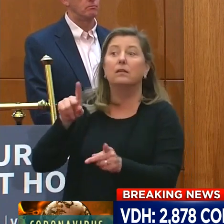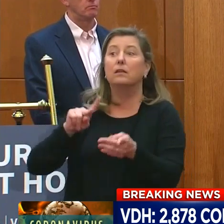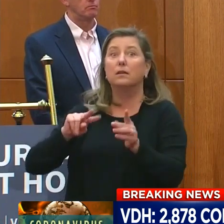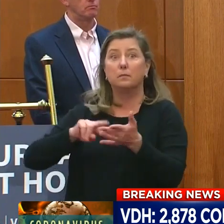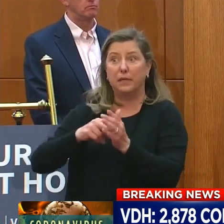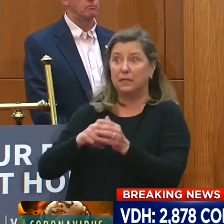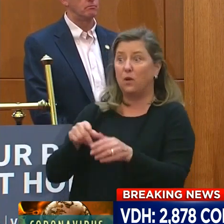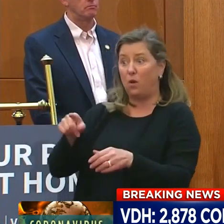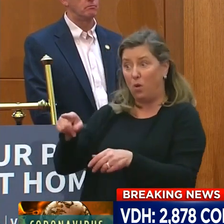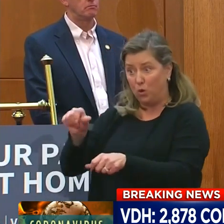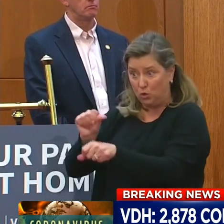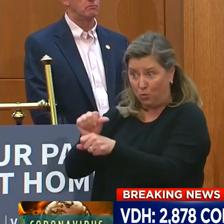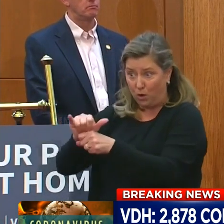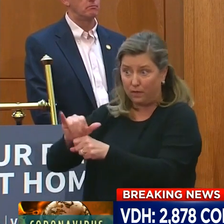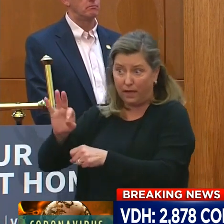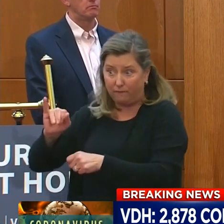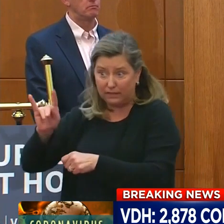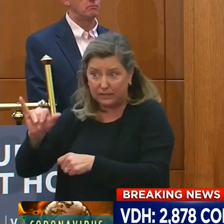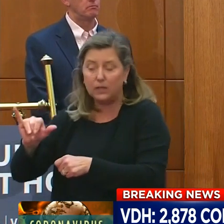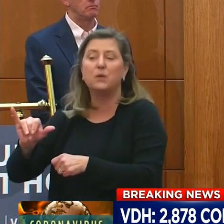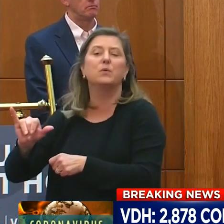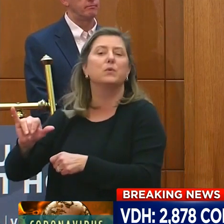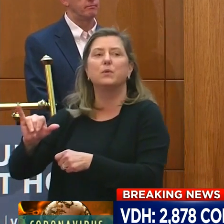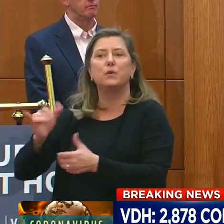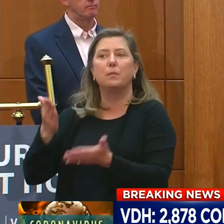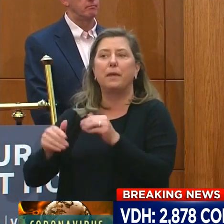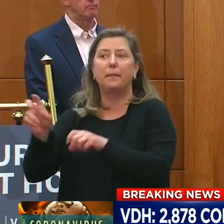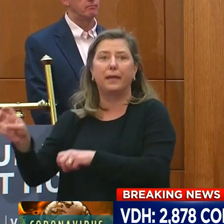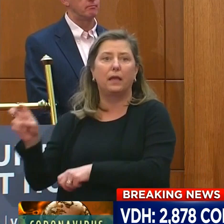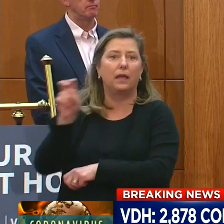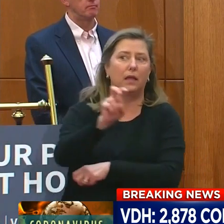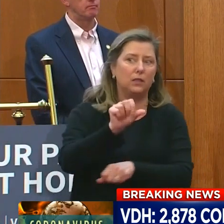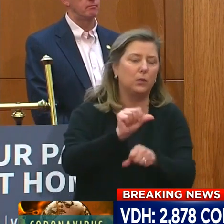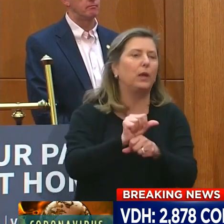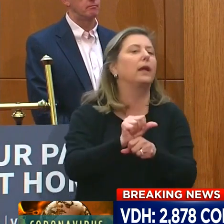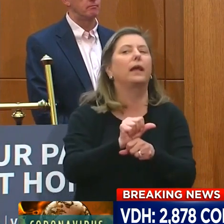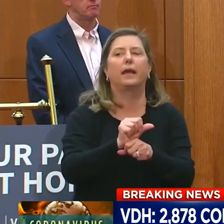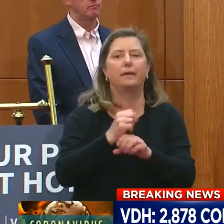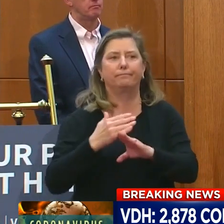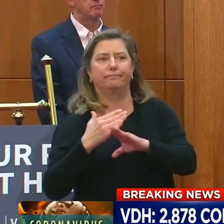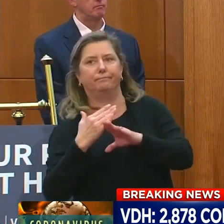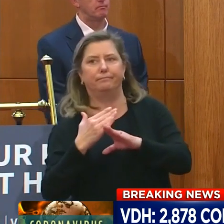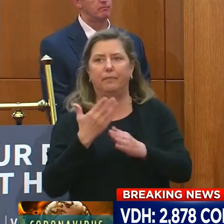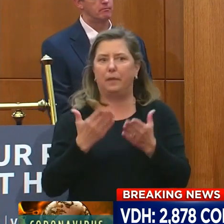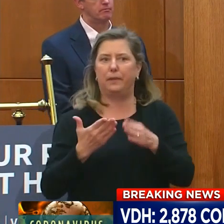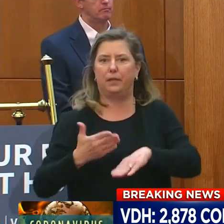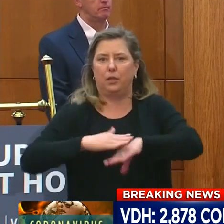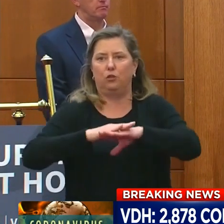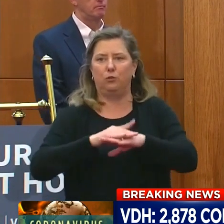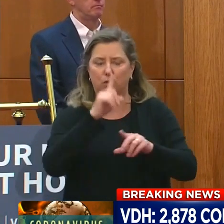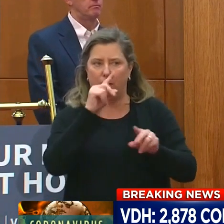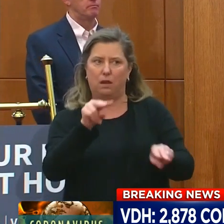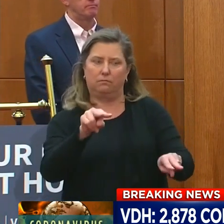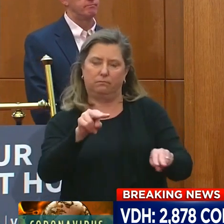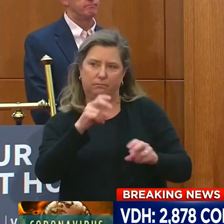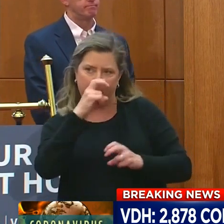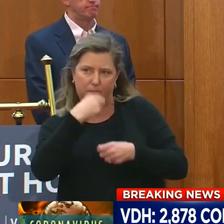they know that that might be a possible means of transmission and can increase their surveillance as